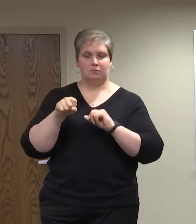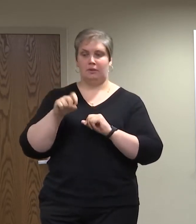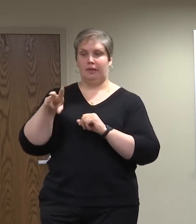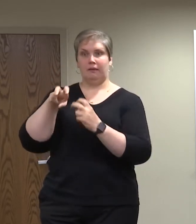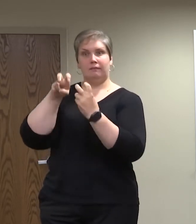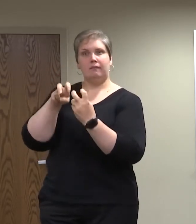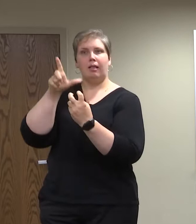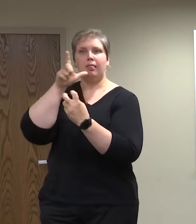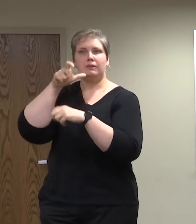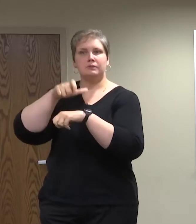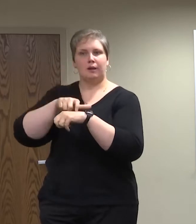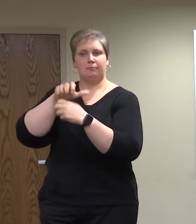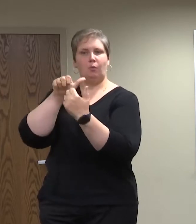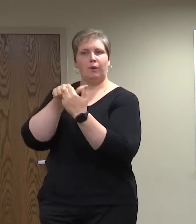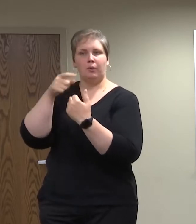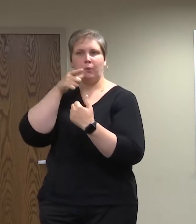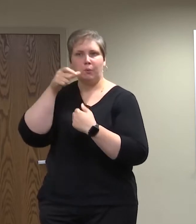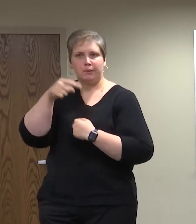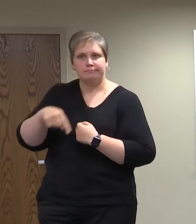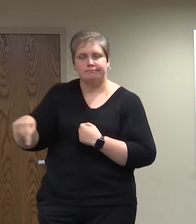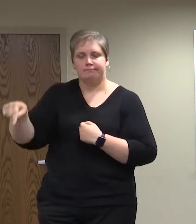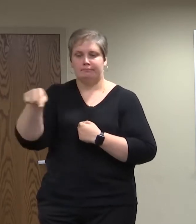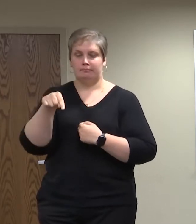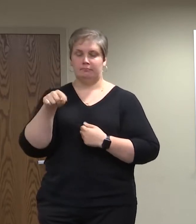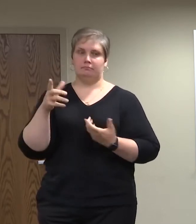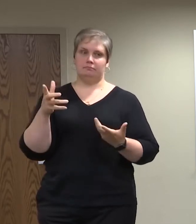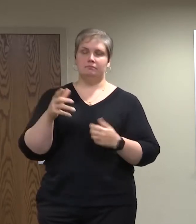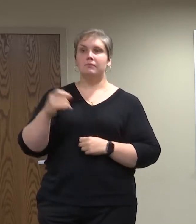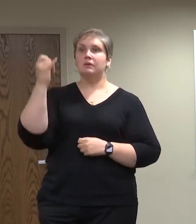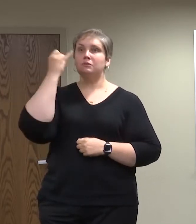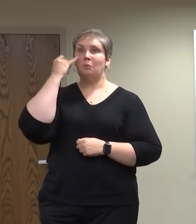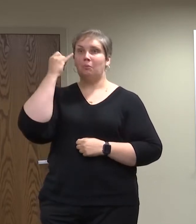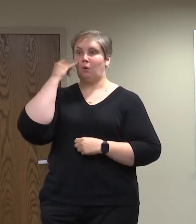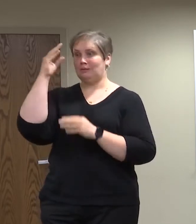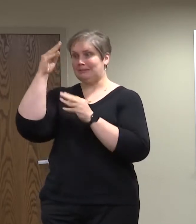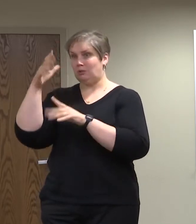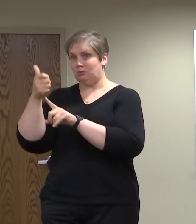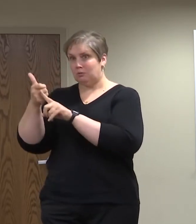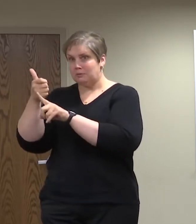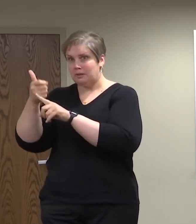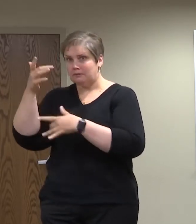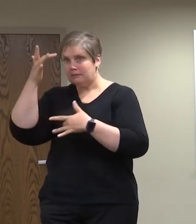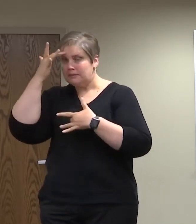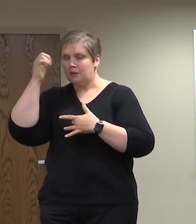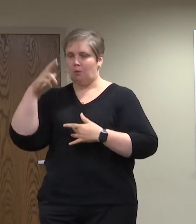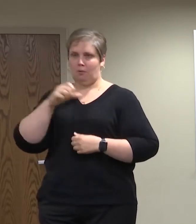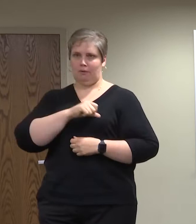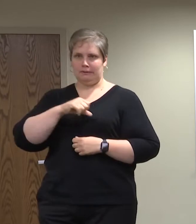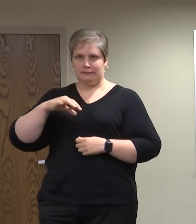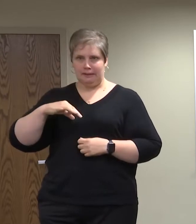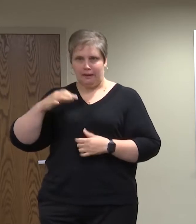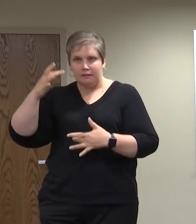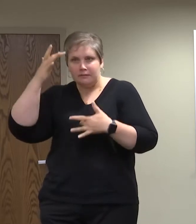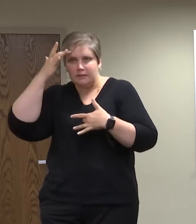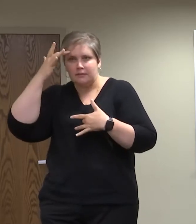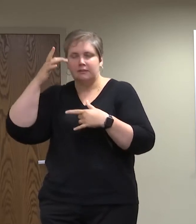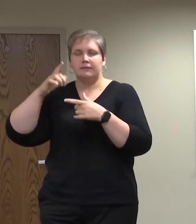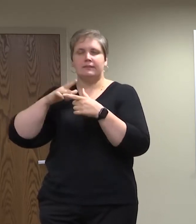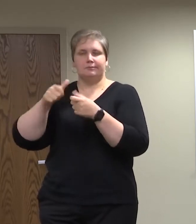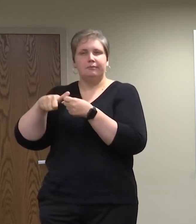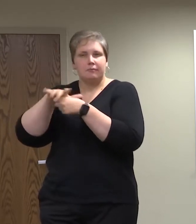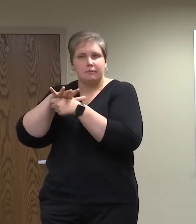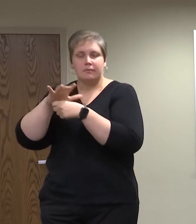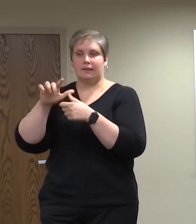school? And then we also, if it's a teacher or a staff member, what is it that they do all day? What is their role in the school and the